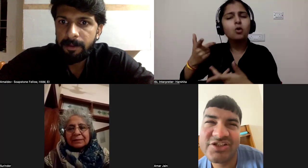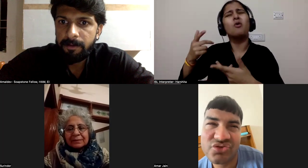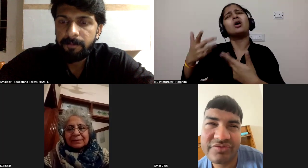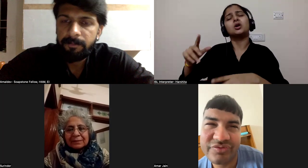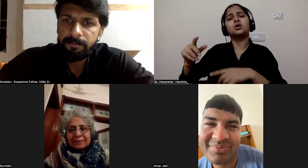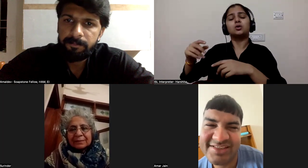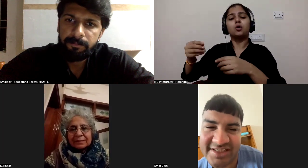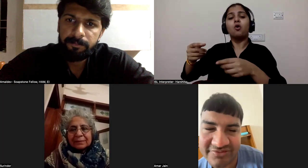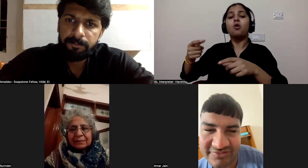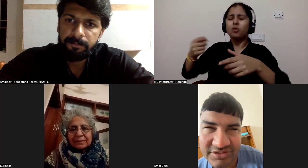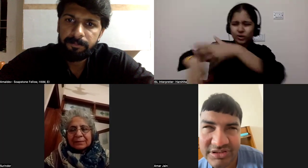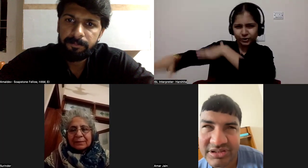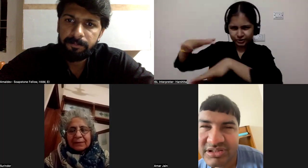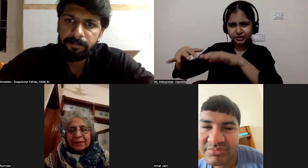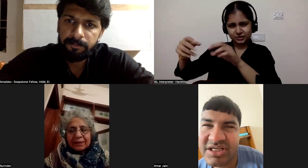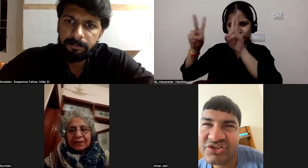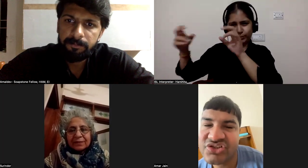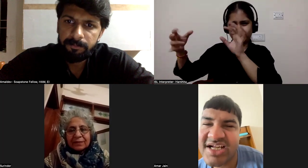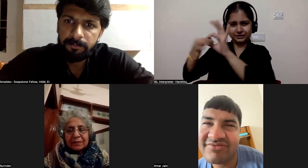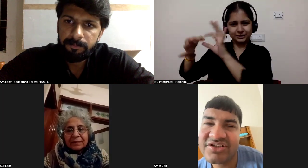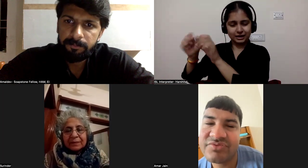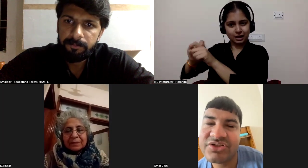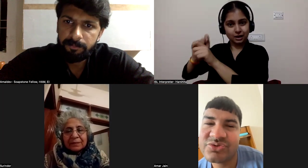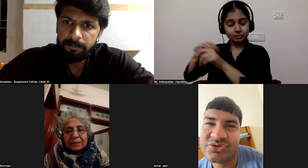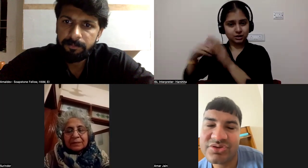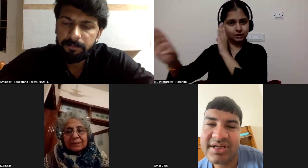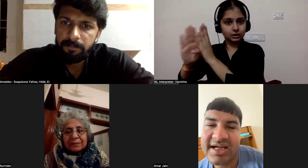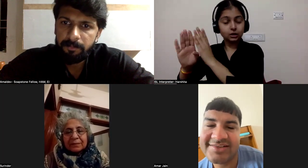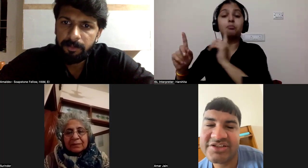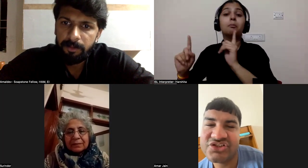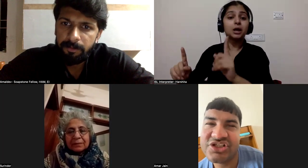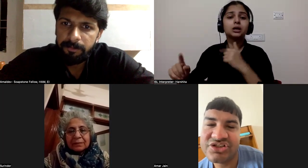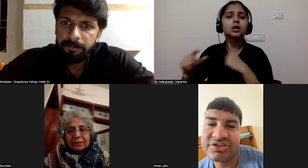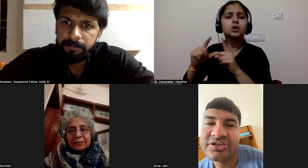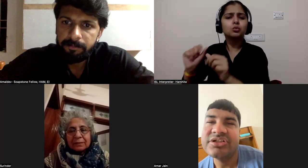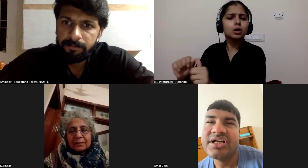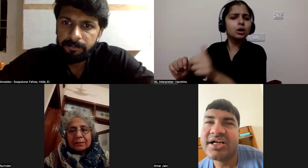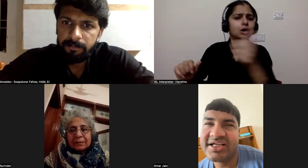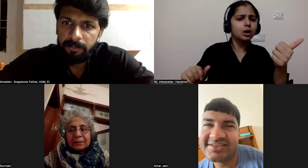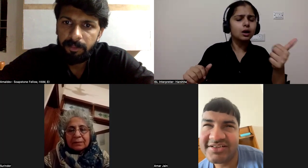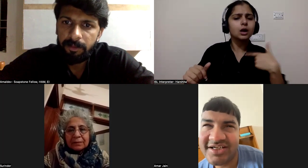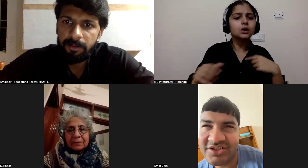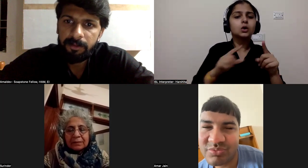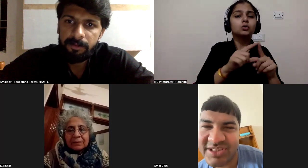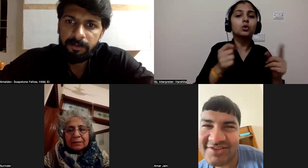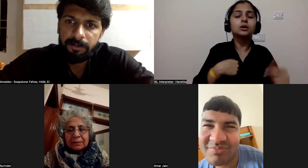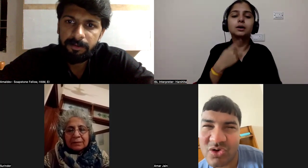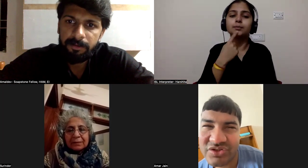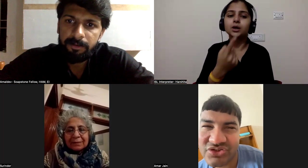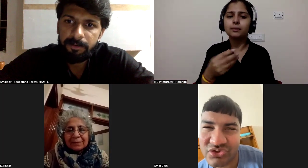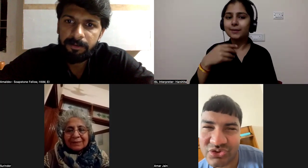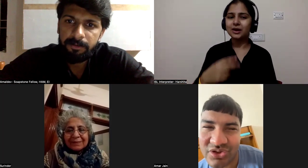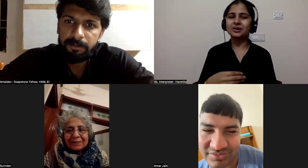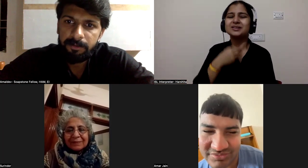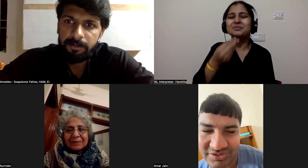denied, please solve it for myself. But instead, I went with this as an incident and I said that, please come out